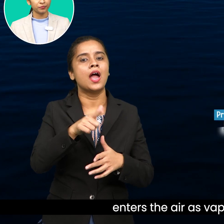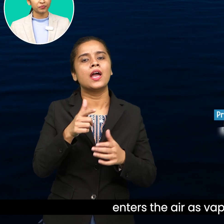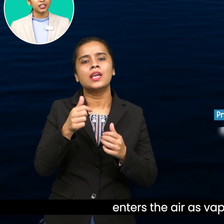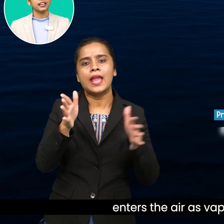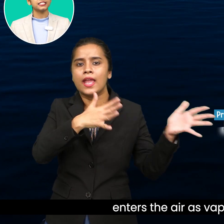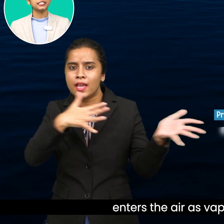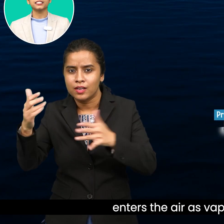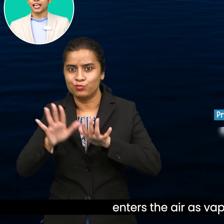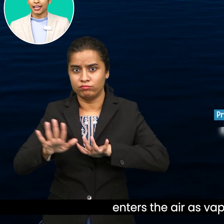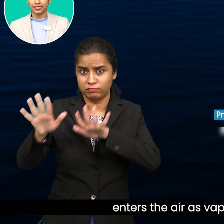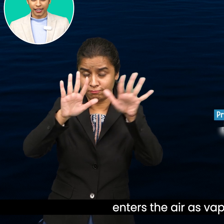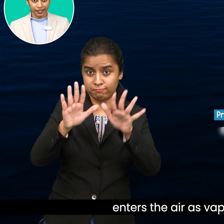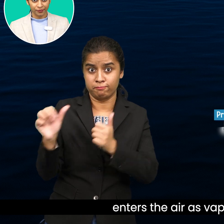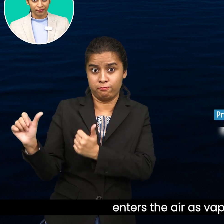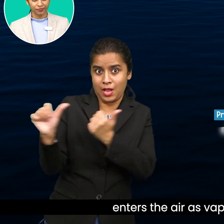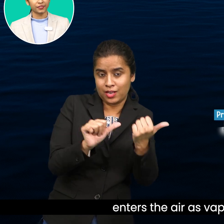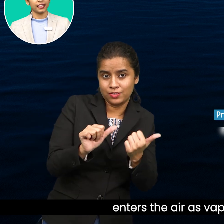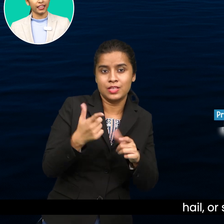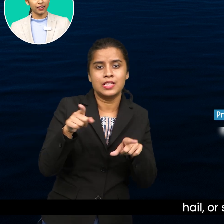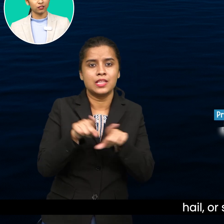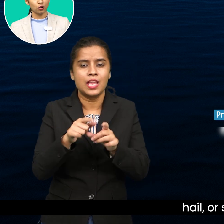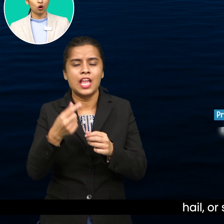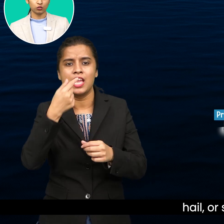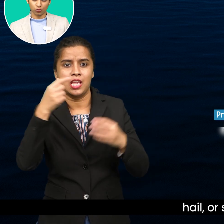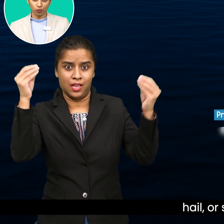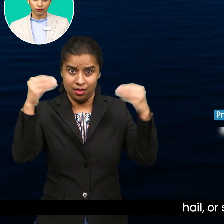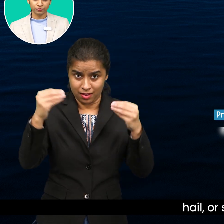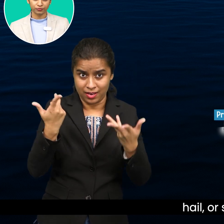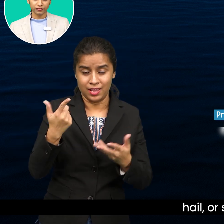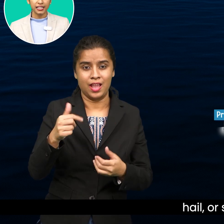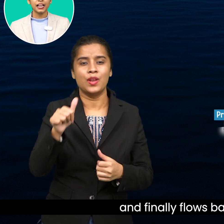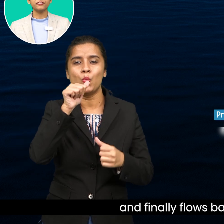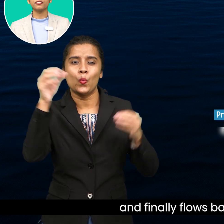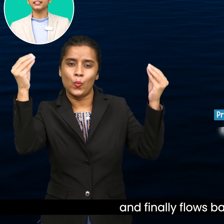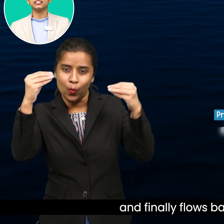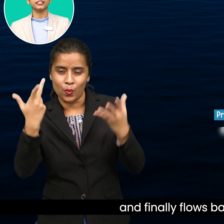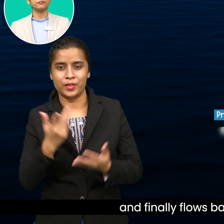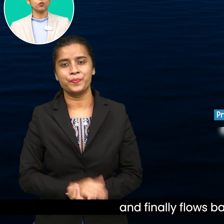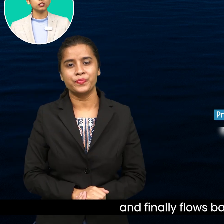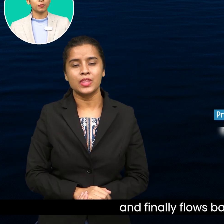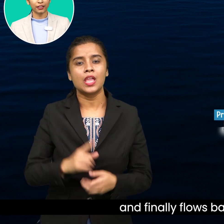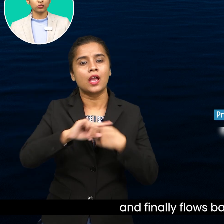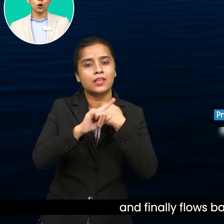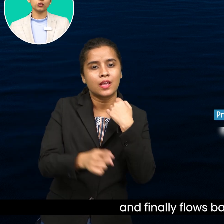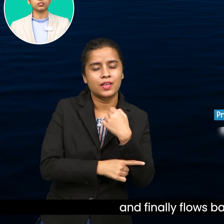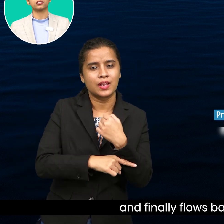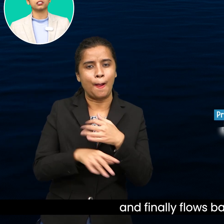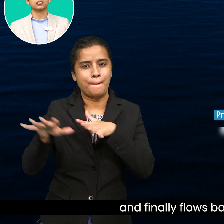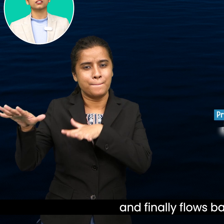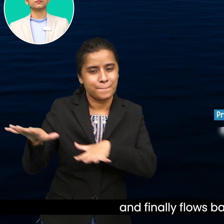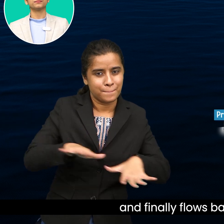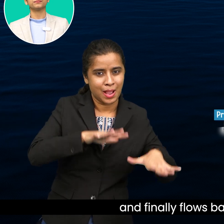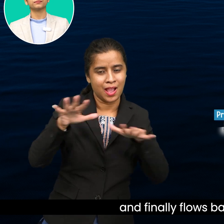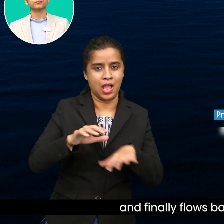vapor, returns as rain, hail, or snow, and finally flows back to the